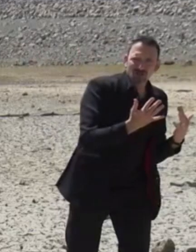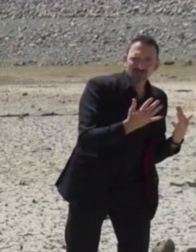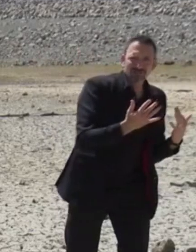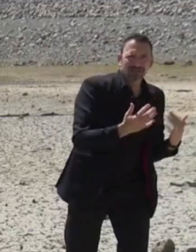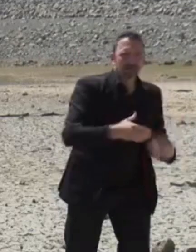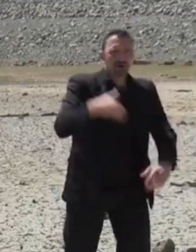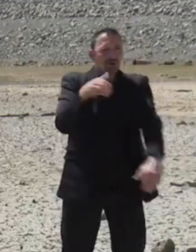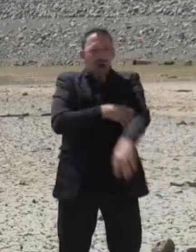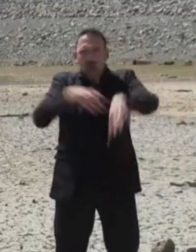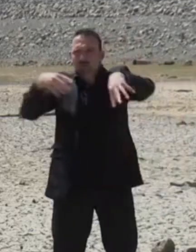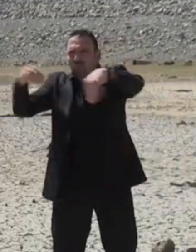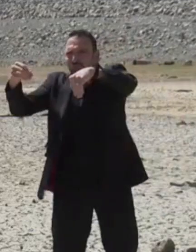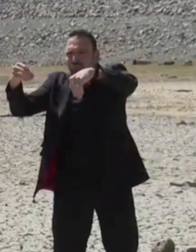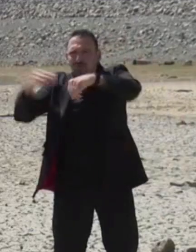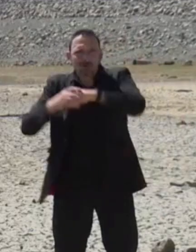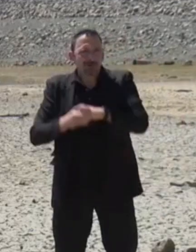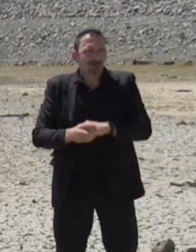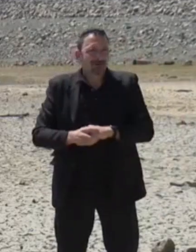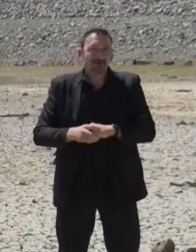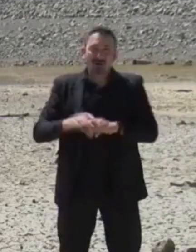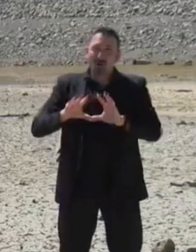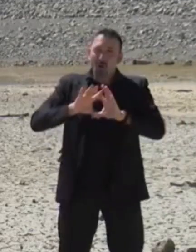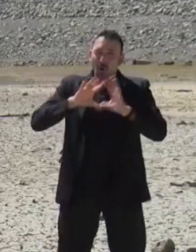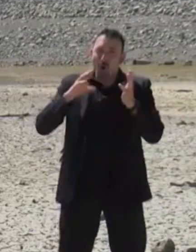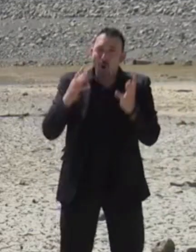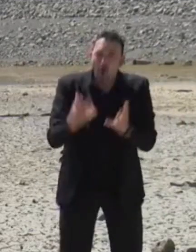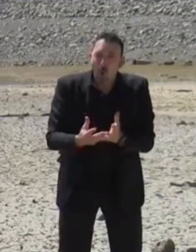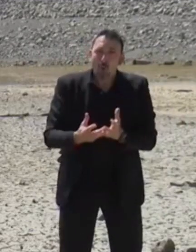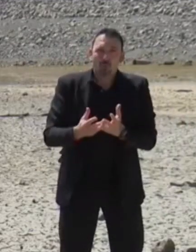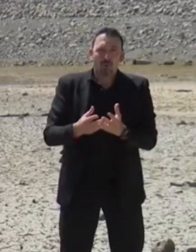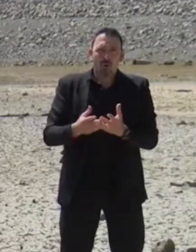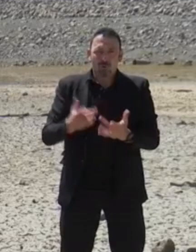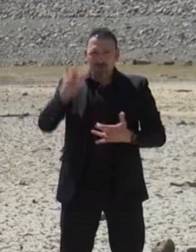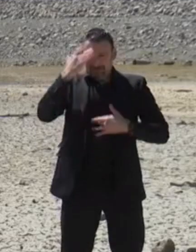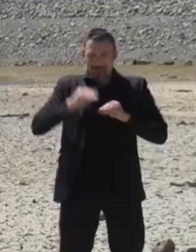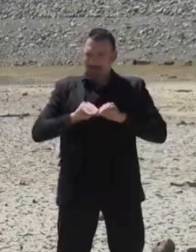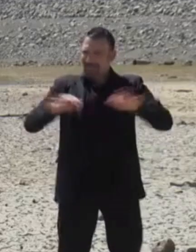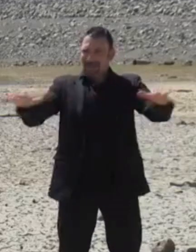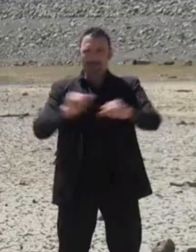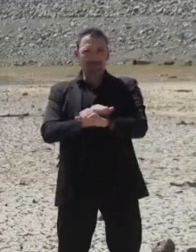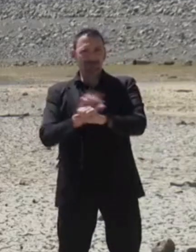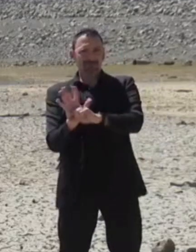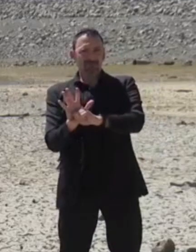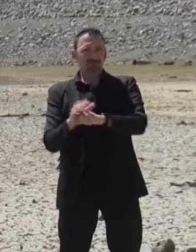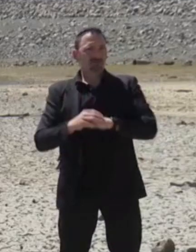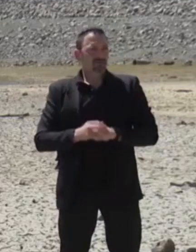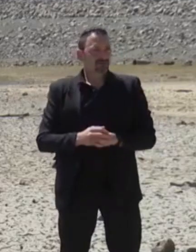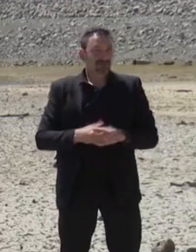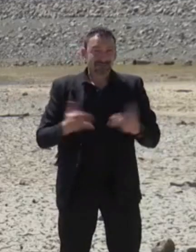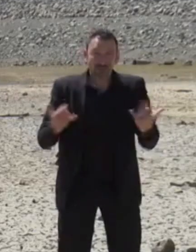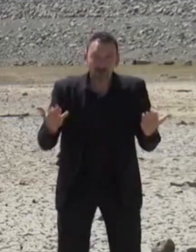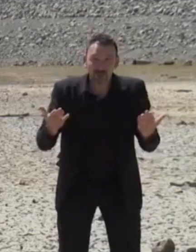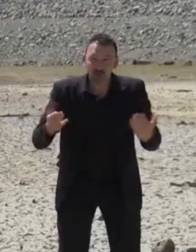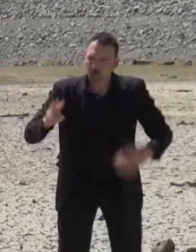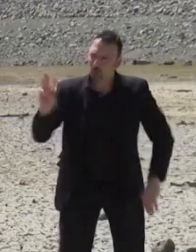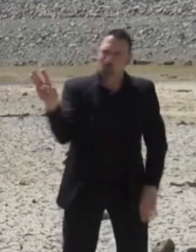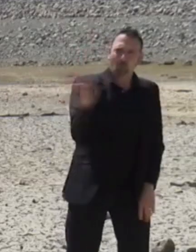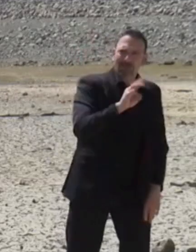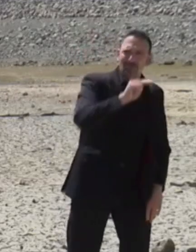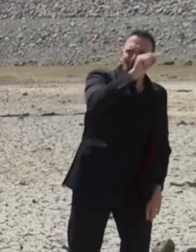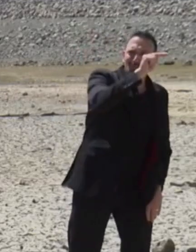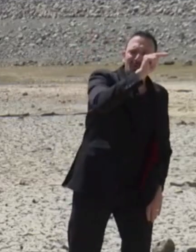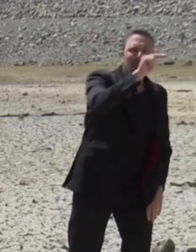shutoffs, a global pandemic, and now this drought. And I think we need to be honest here on the North Coast. He's been